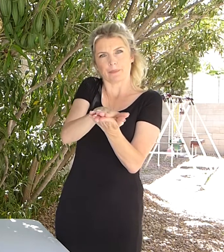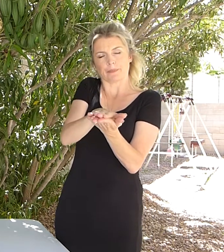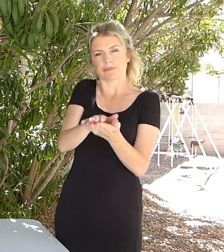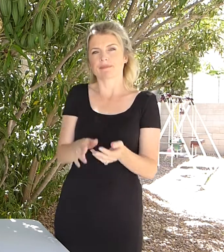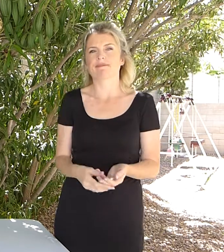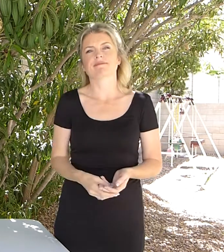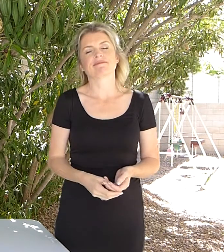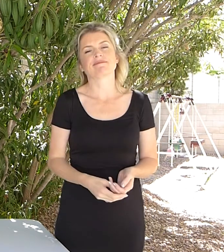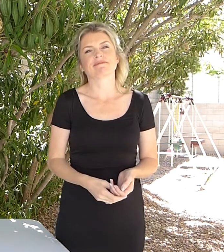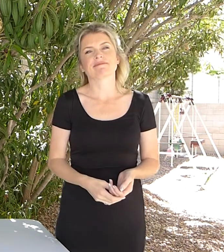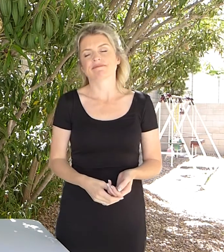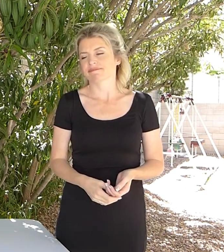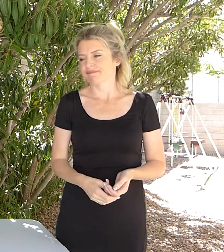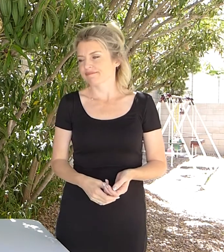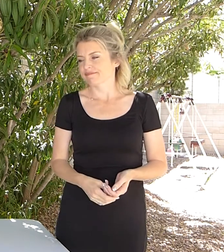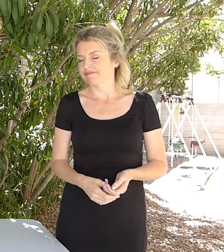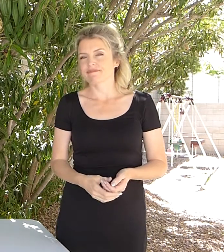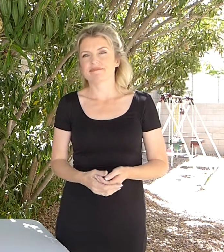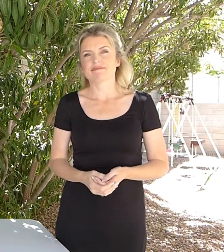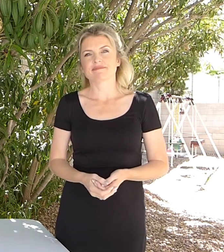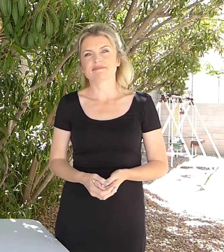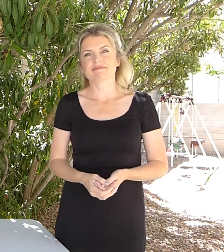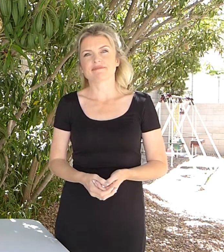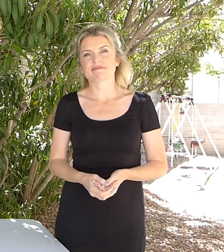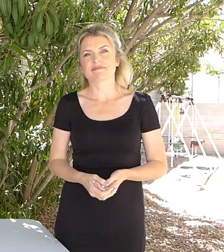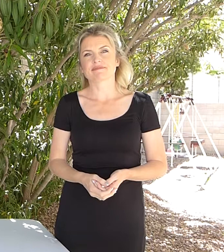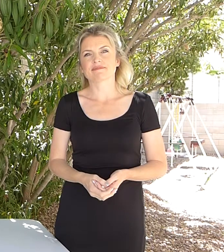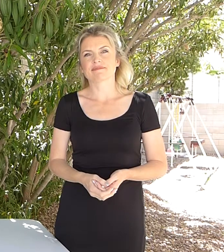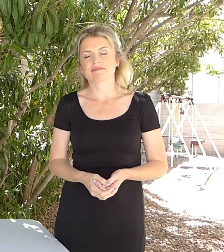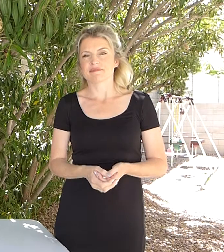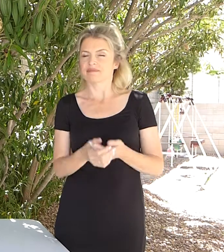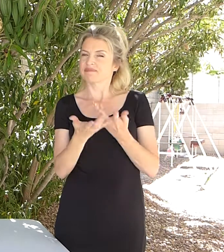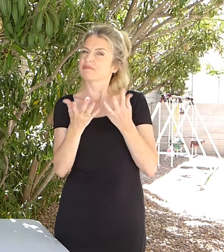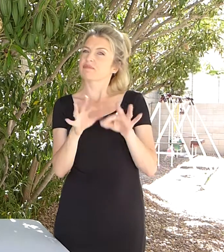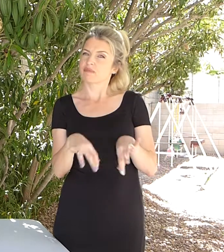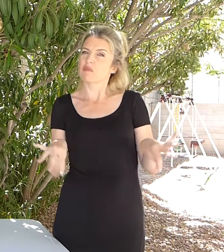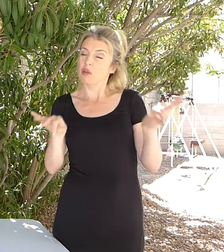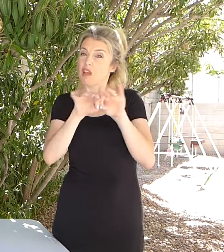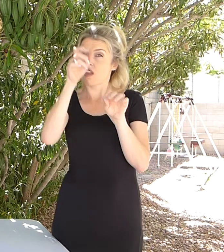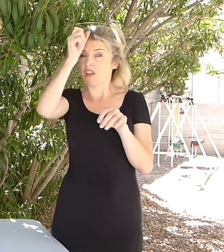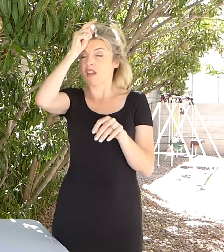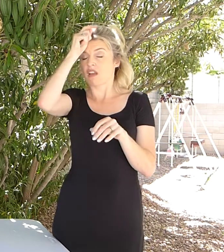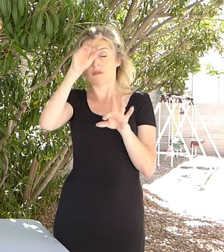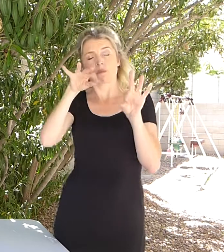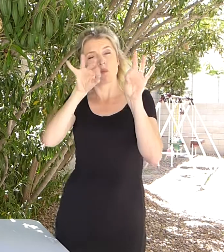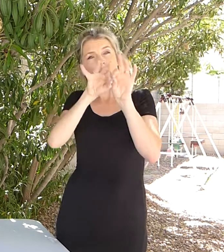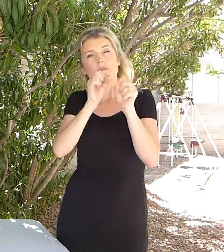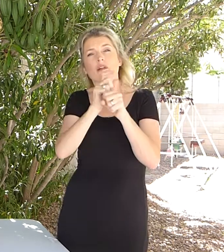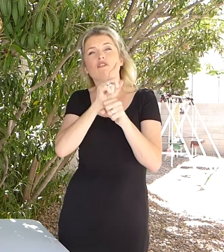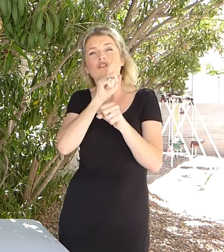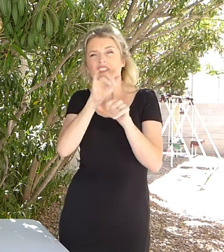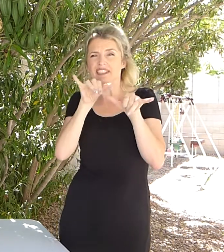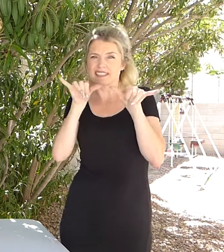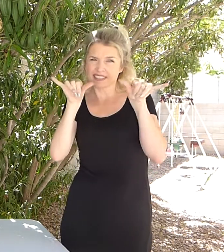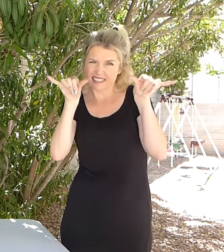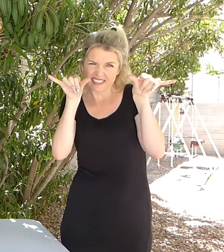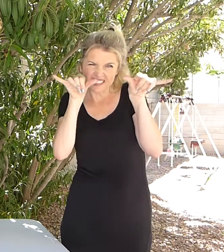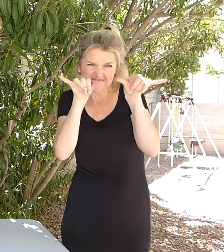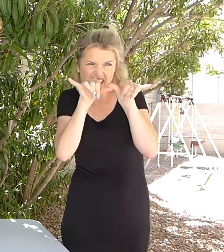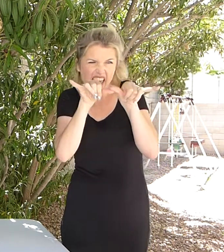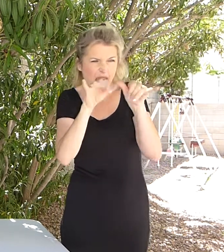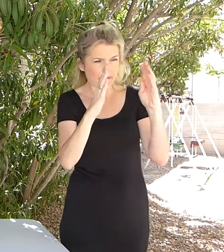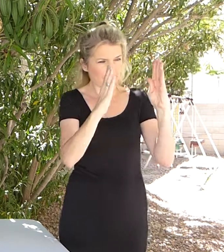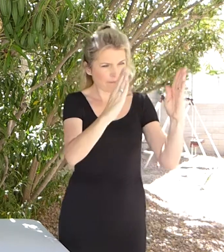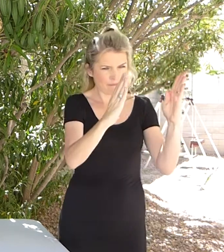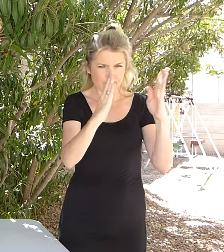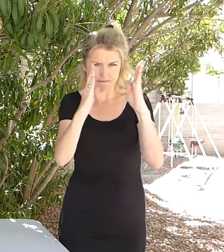it's important that you glue them all about the same distance. So you might want to measure on this rather than